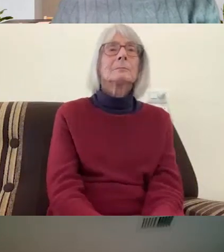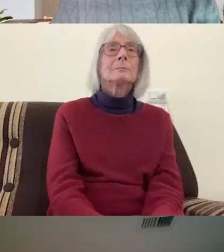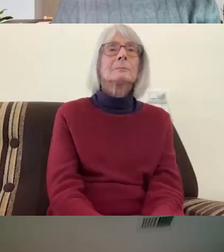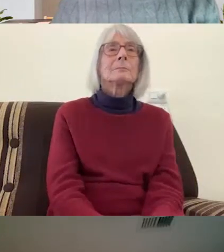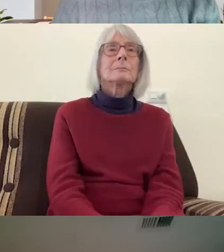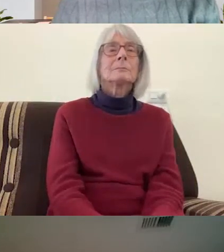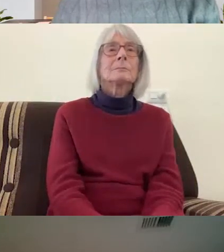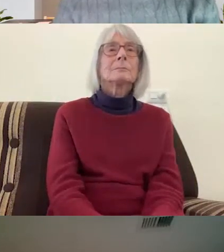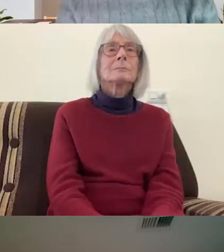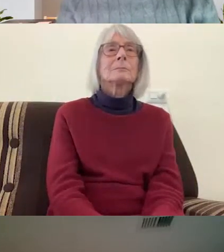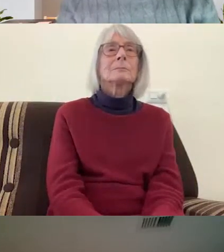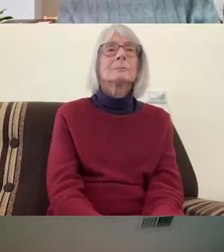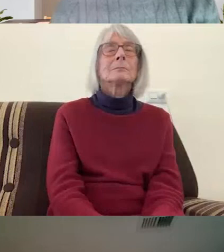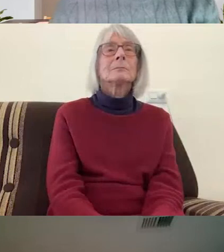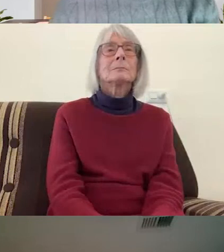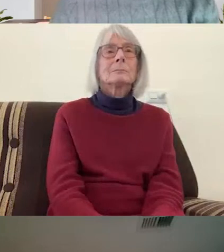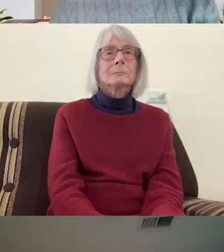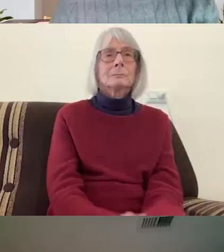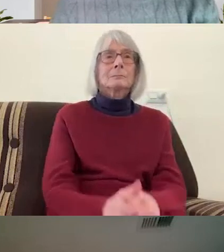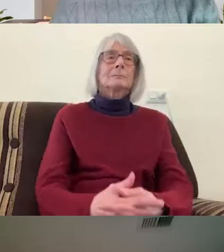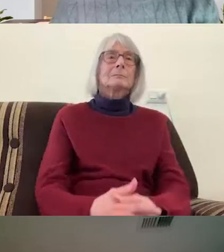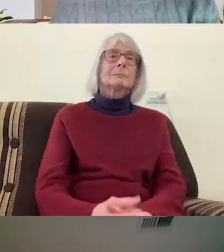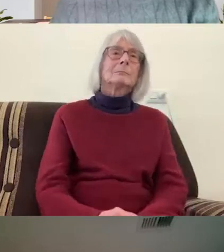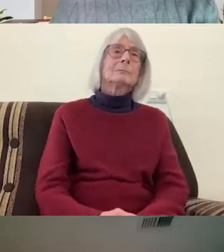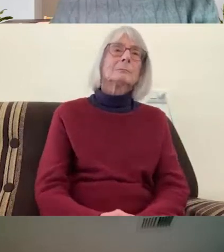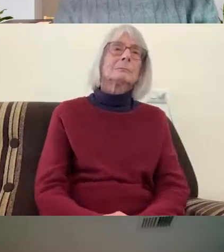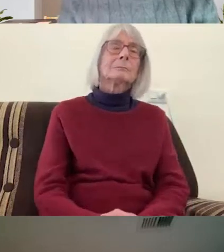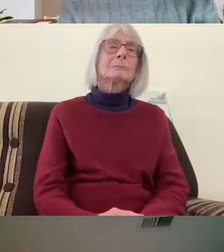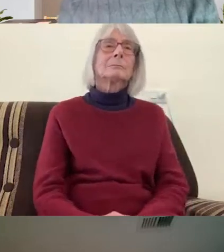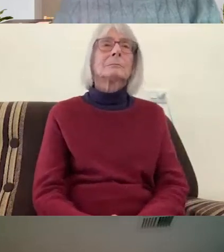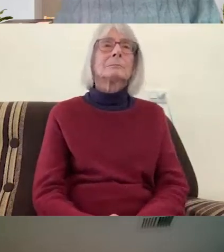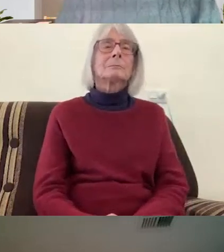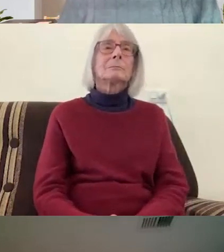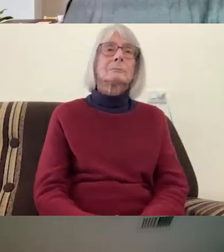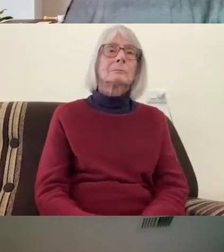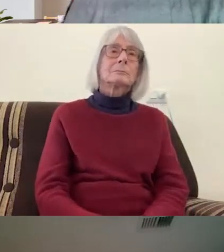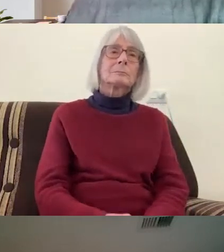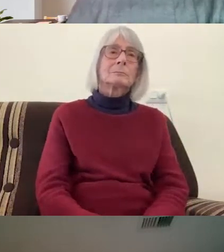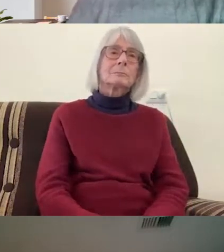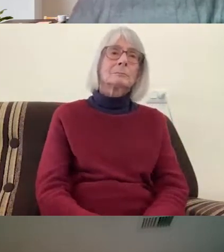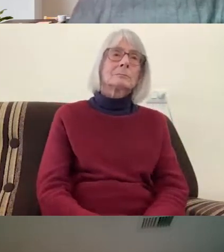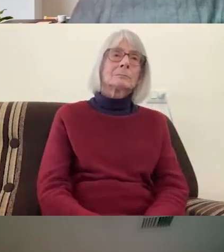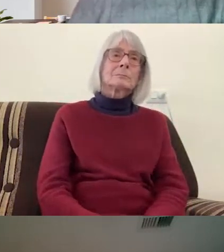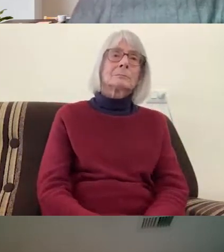Fantastic. So, I mean, you've all got access now to all of those pages in that